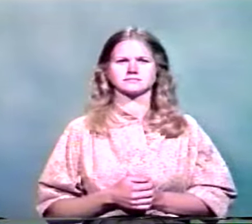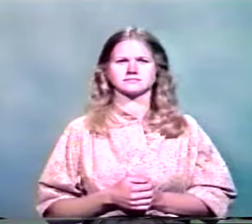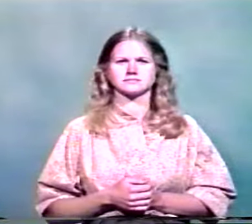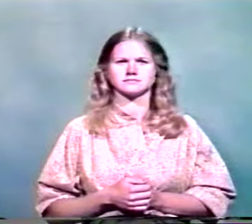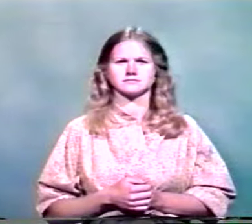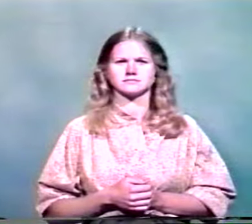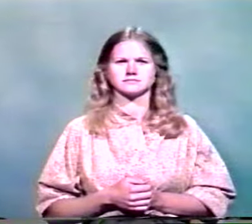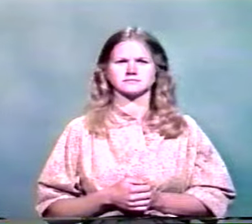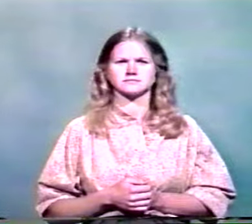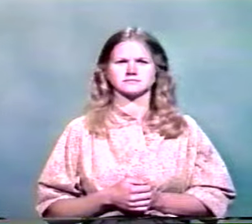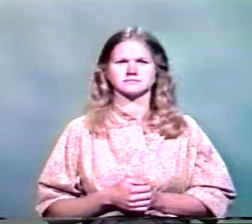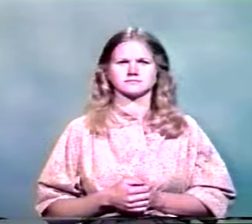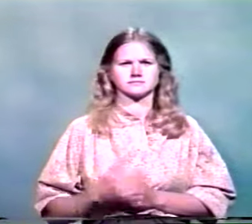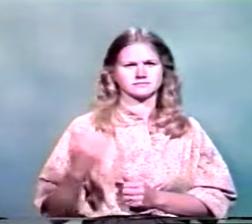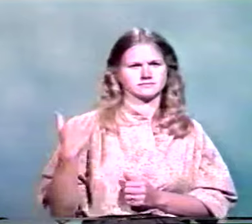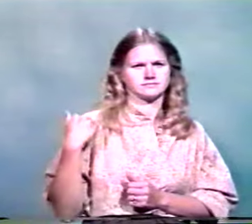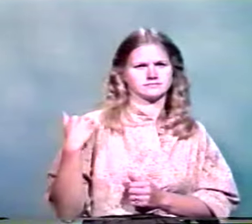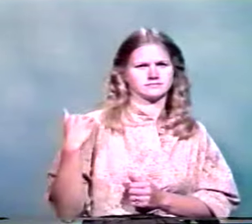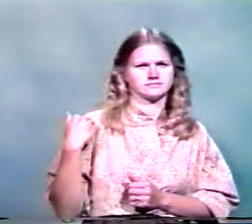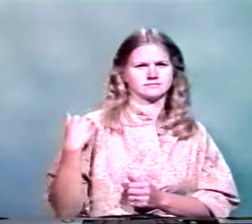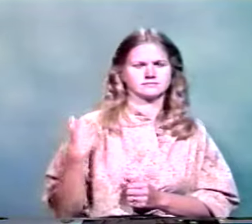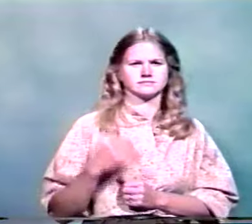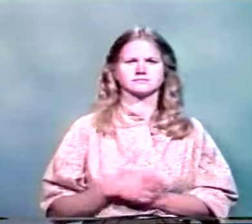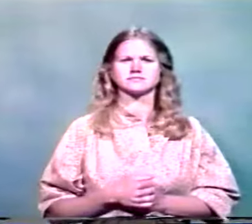To tap me on the shoulder.